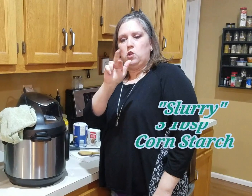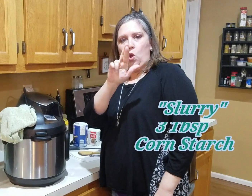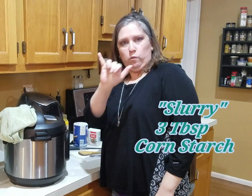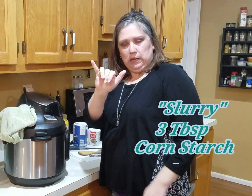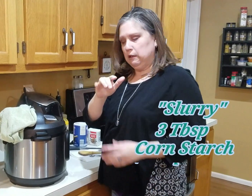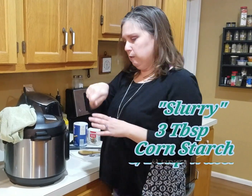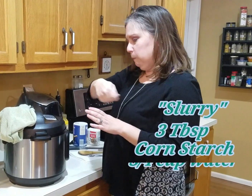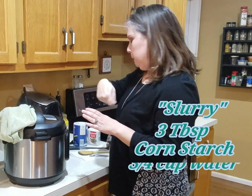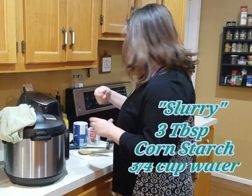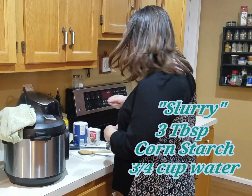a slurry.